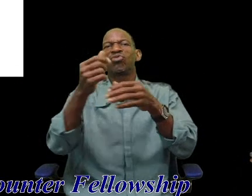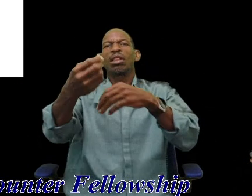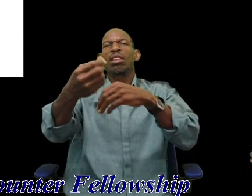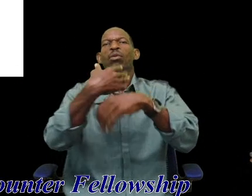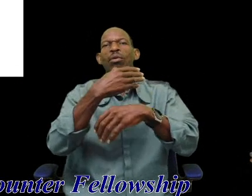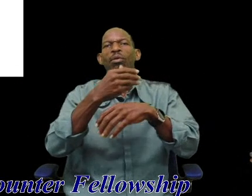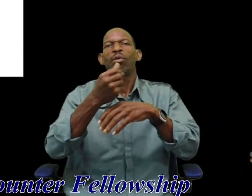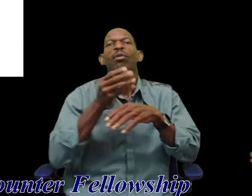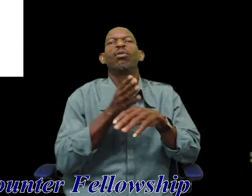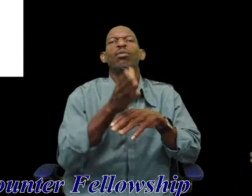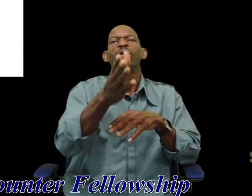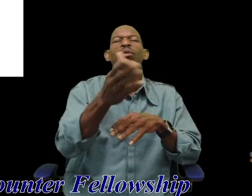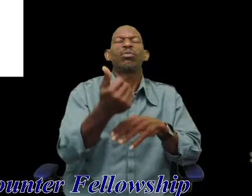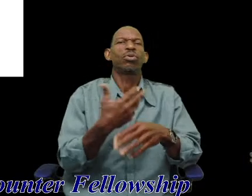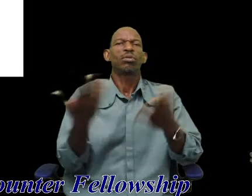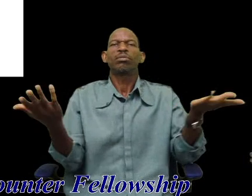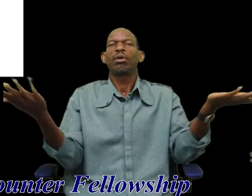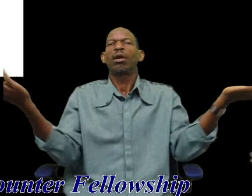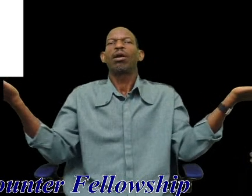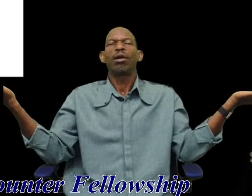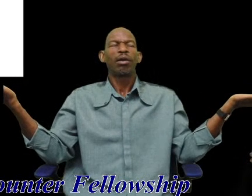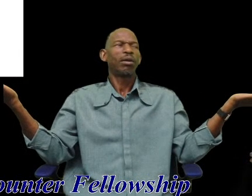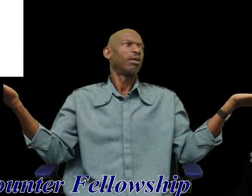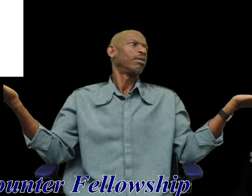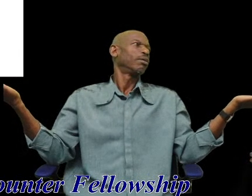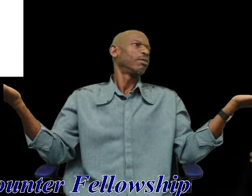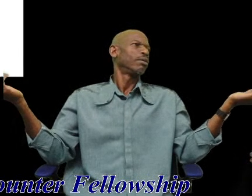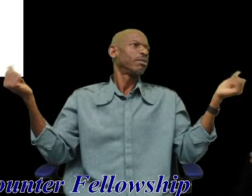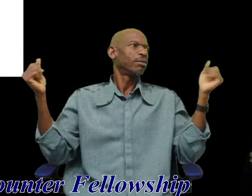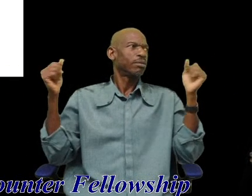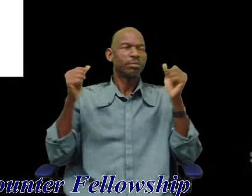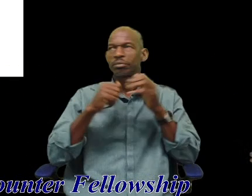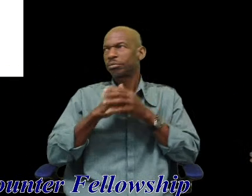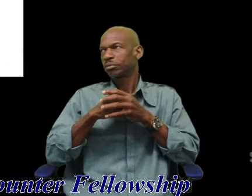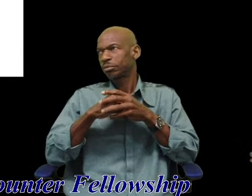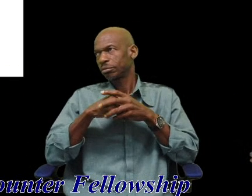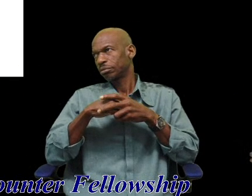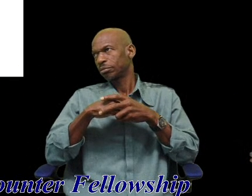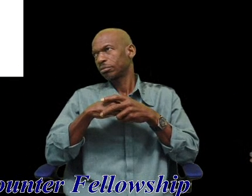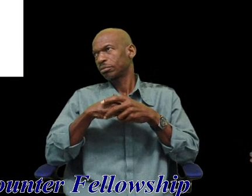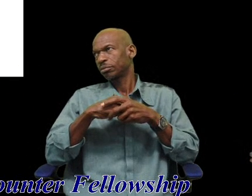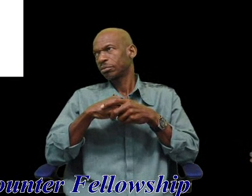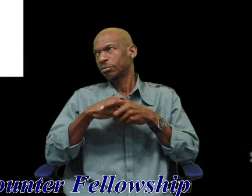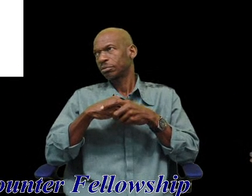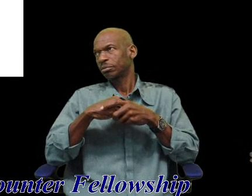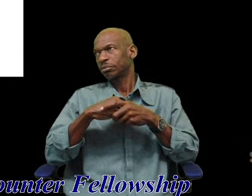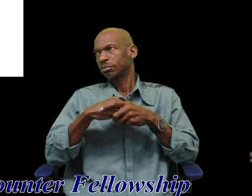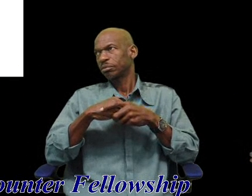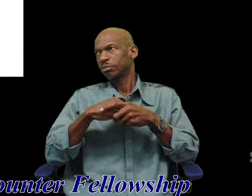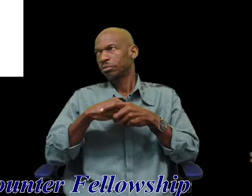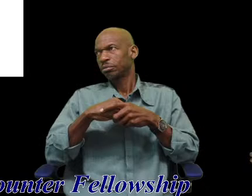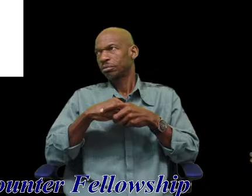I getting that feedback. So you're going to find, let me get a different color, find